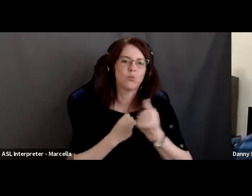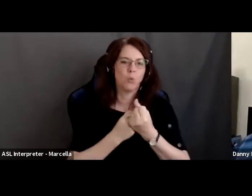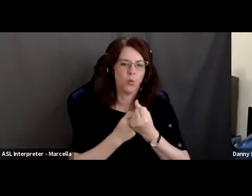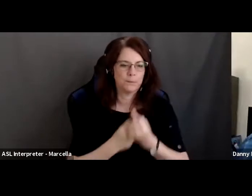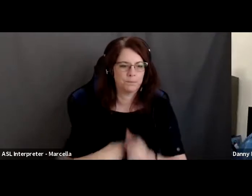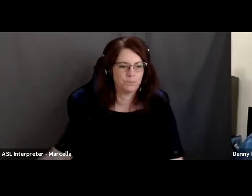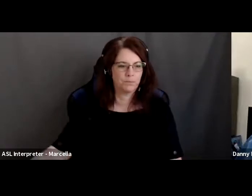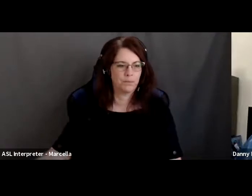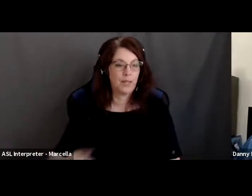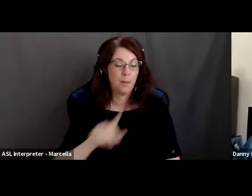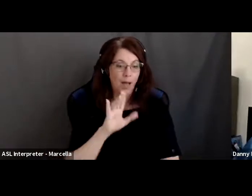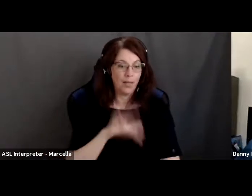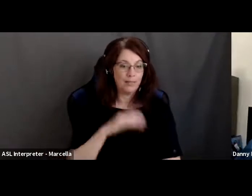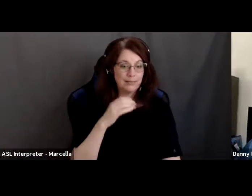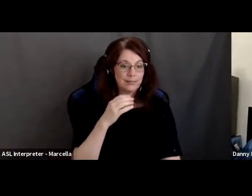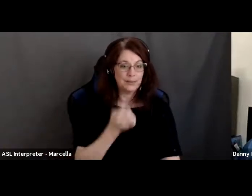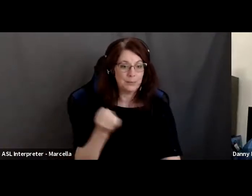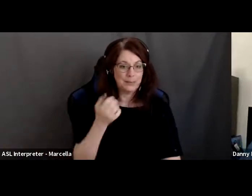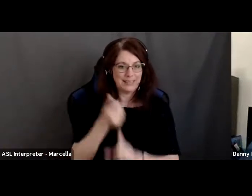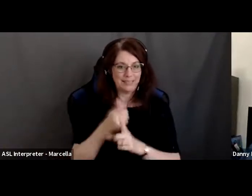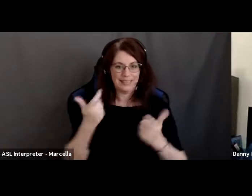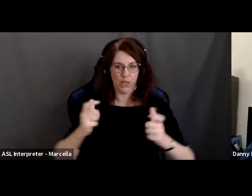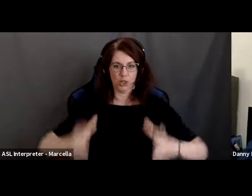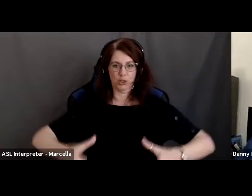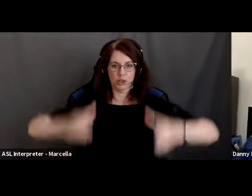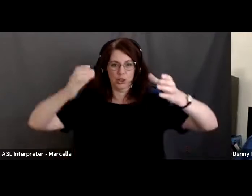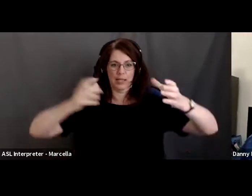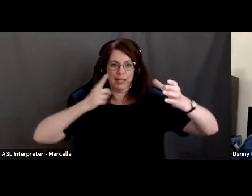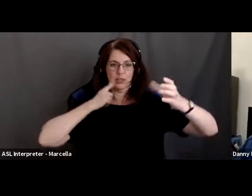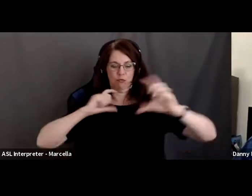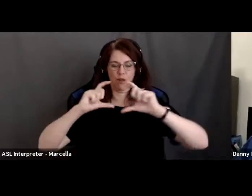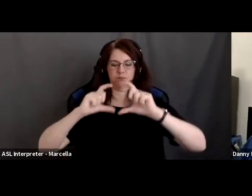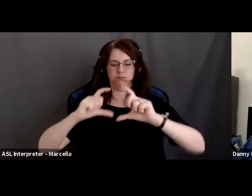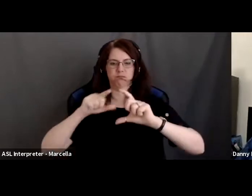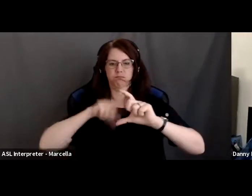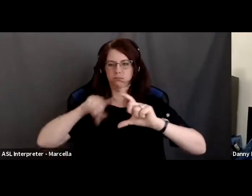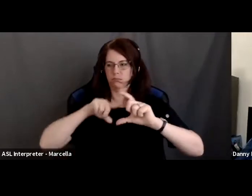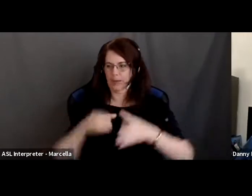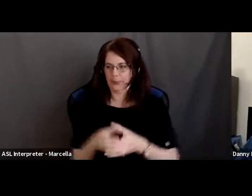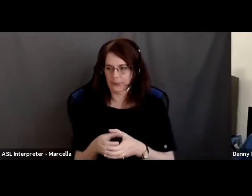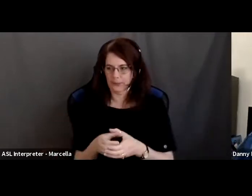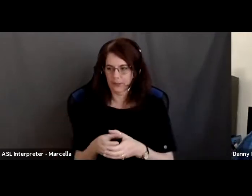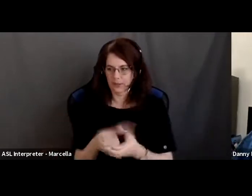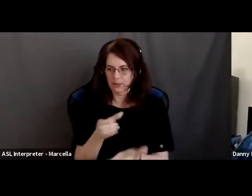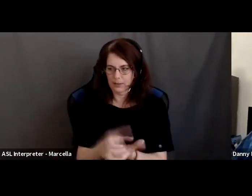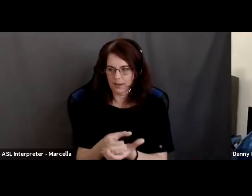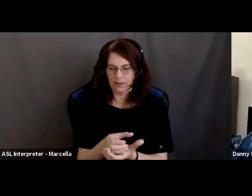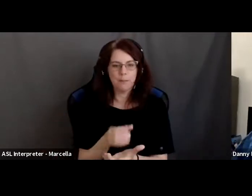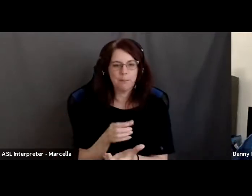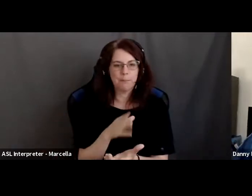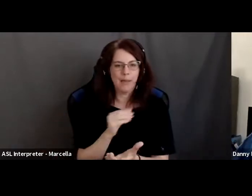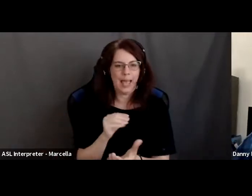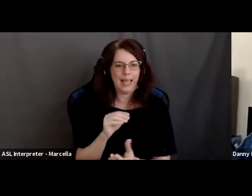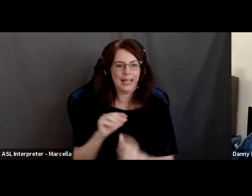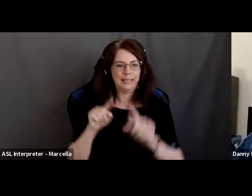And then the device itself is it's kind of a large device. It's got a red ring on the front and a little container to hold a cup. And it's got a